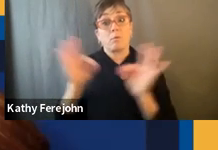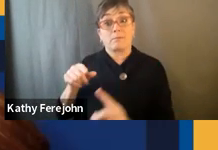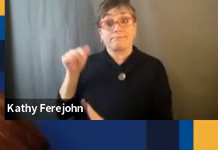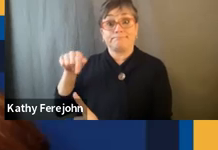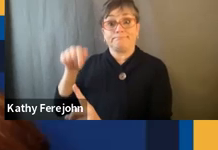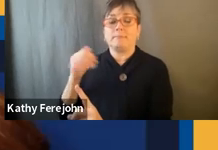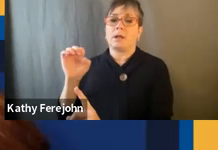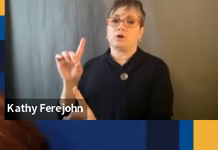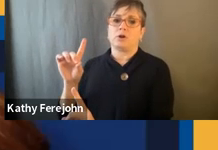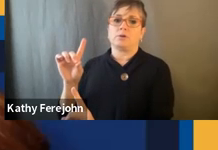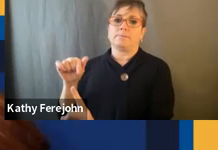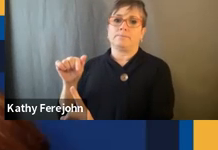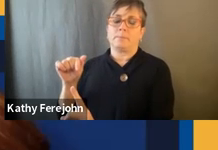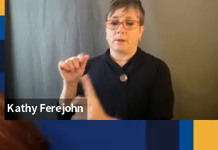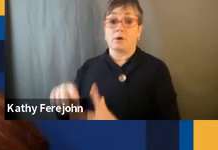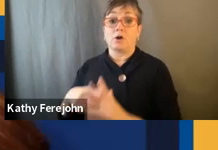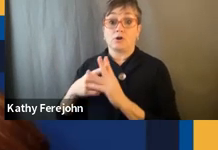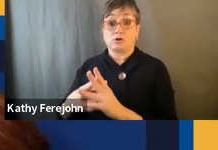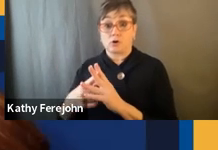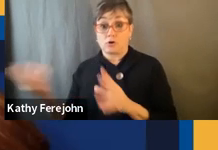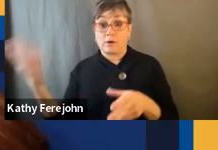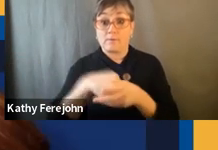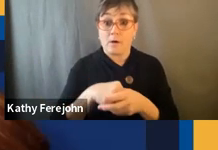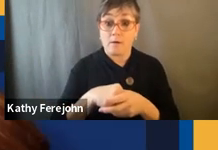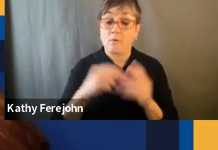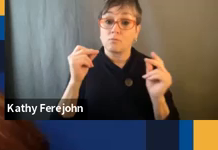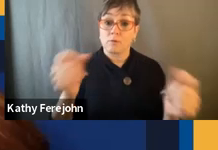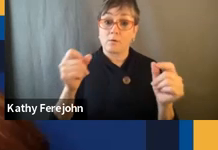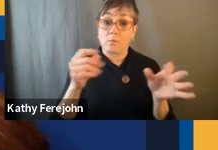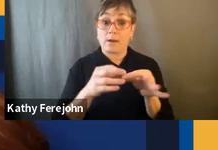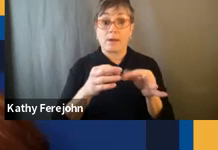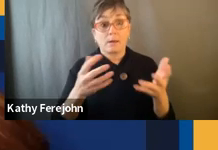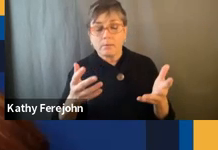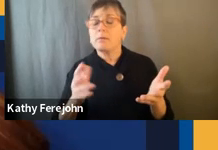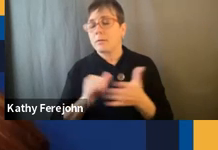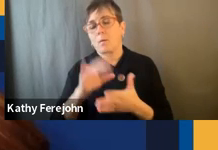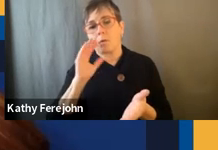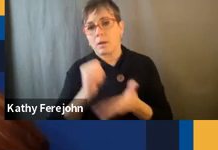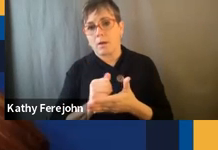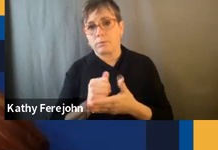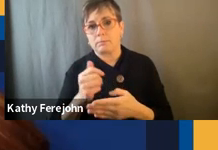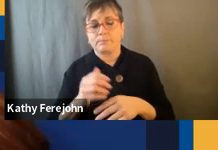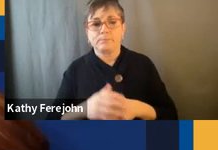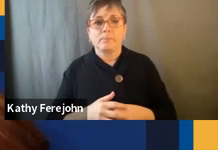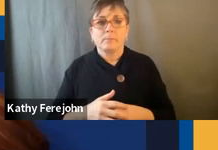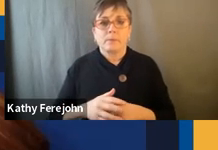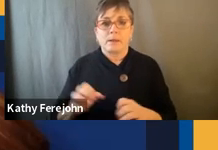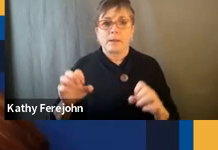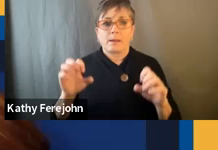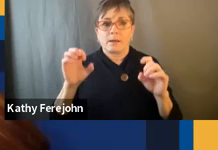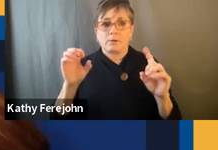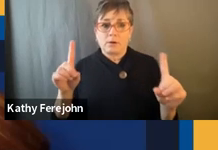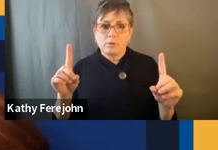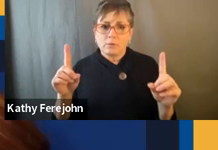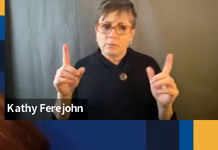the better the result can be for children. Education is, you know, equity, you know, all students is imperative.